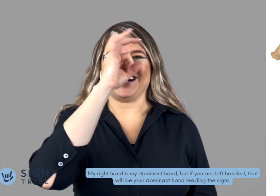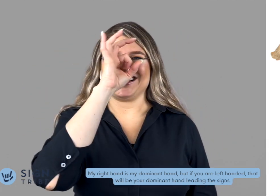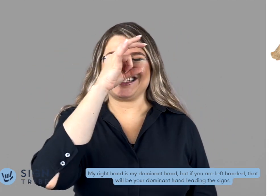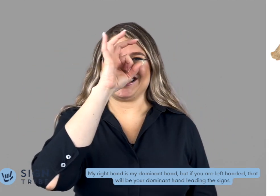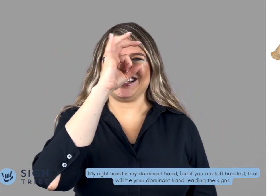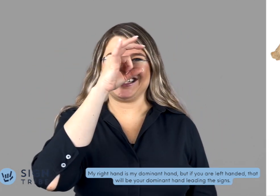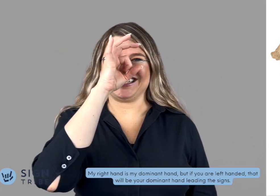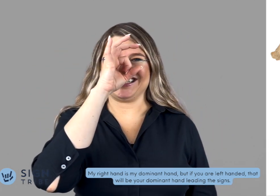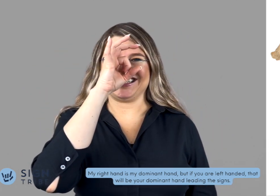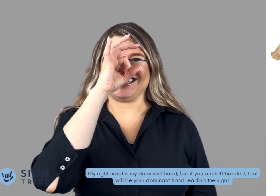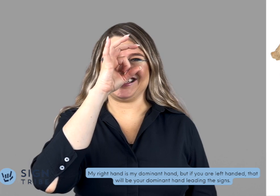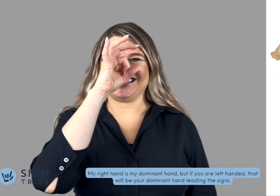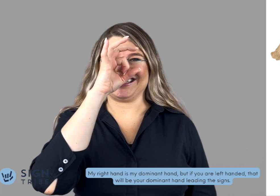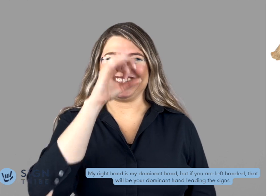Fox.